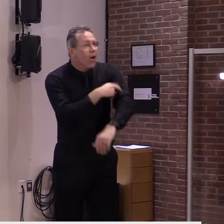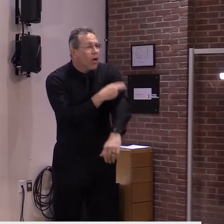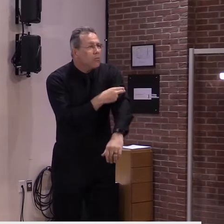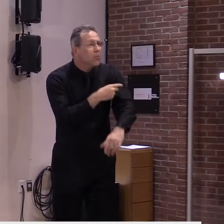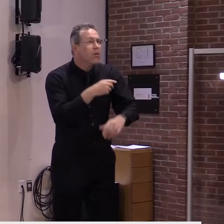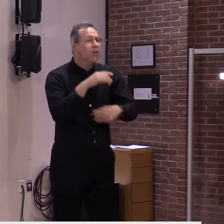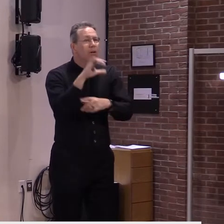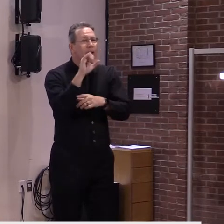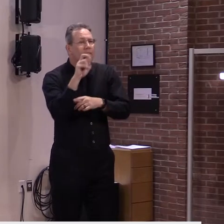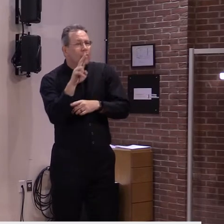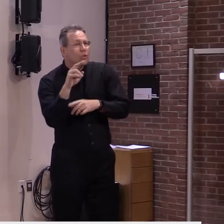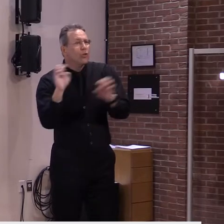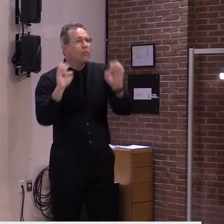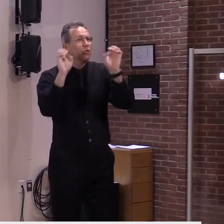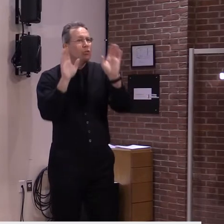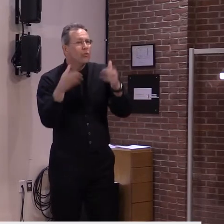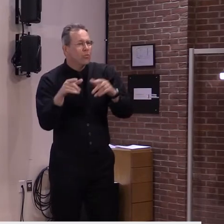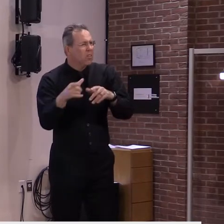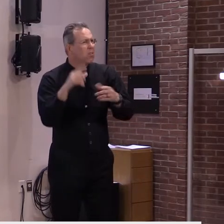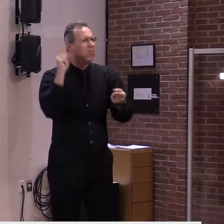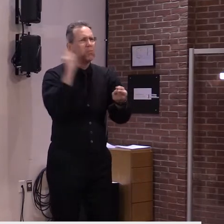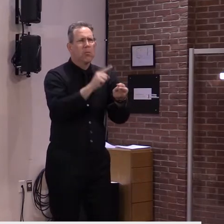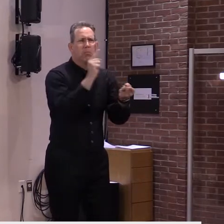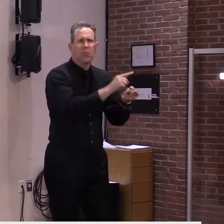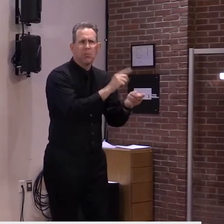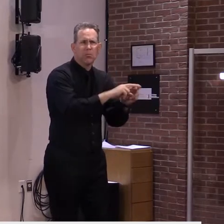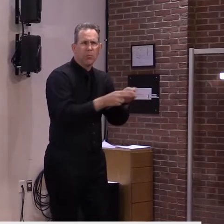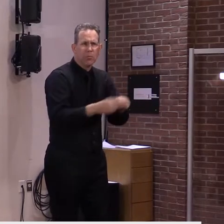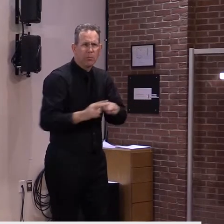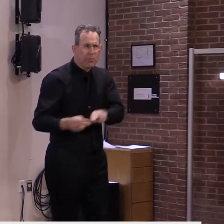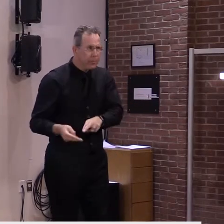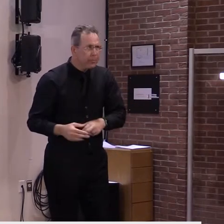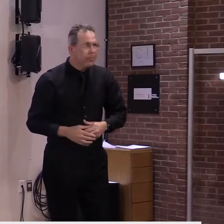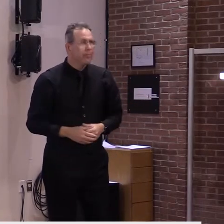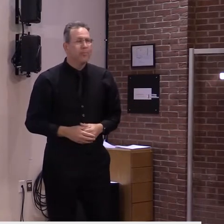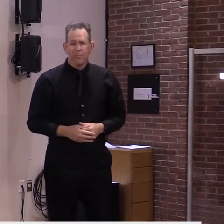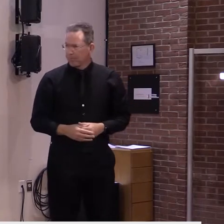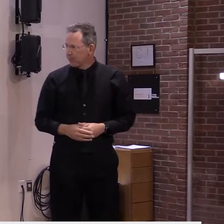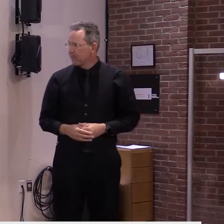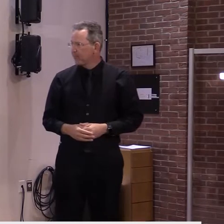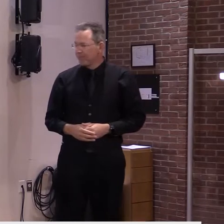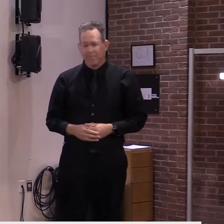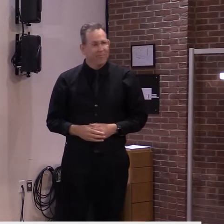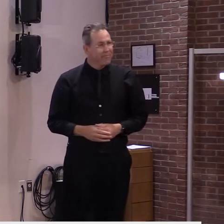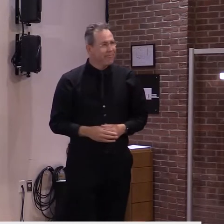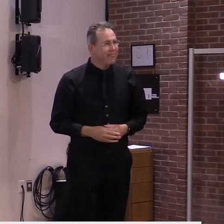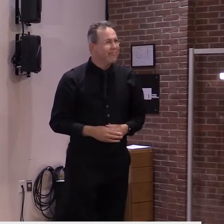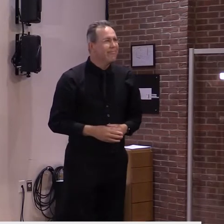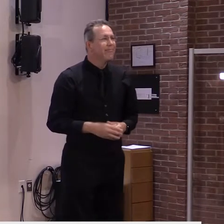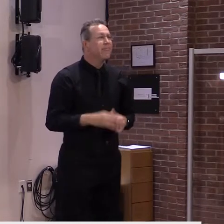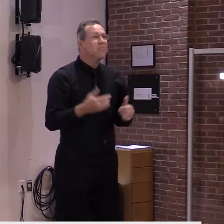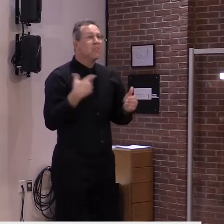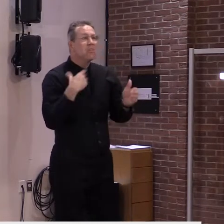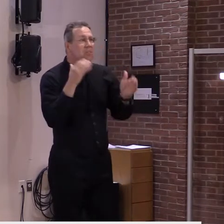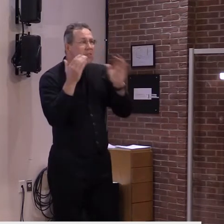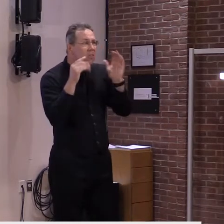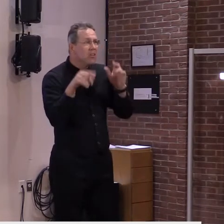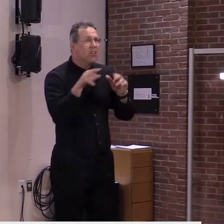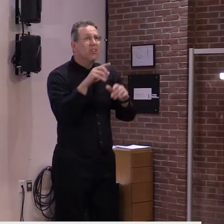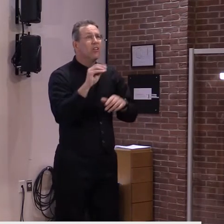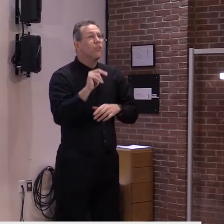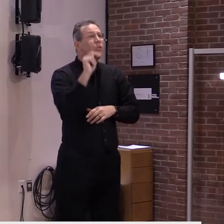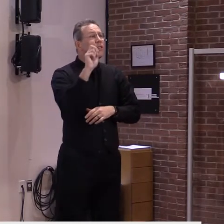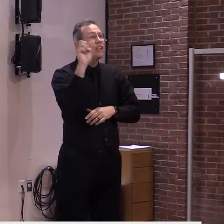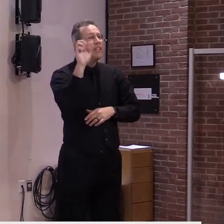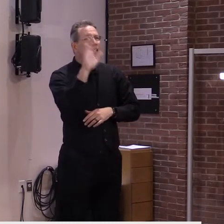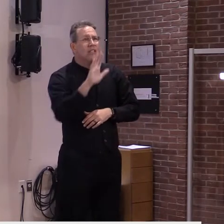importantly, the Northeast is leading the nation in the uptake of the vaccine, with all 6 of the New England states in the top 10 on the percent